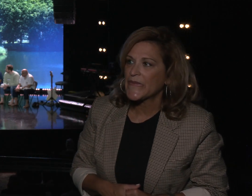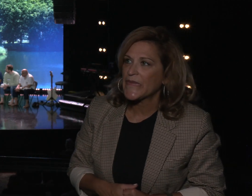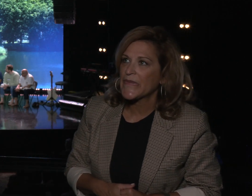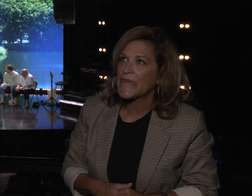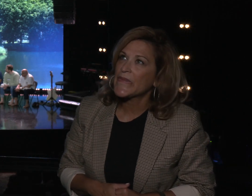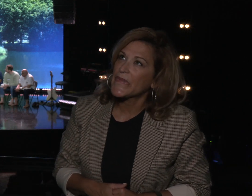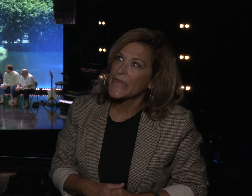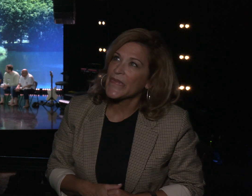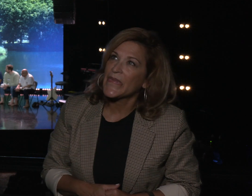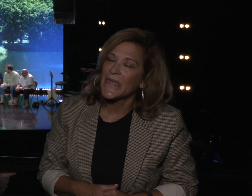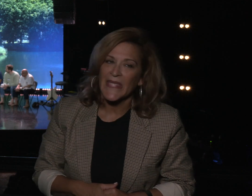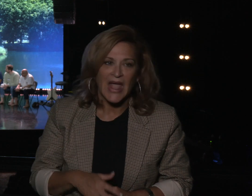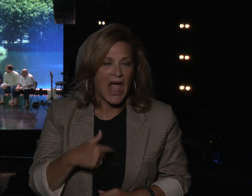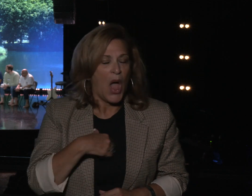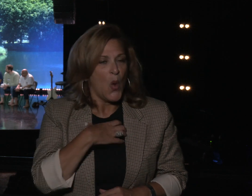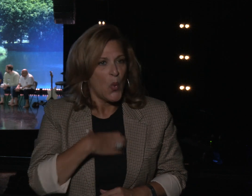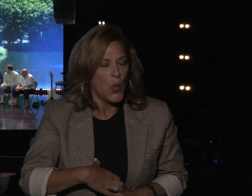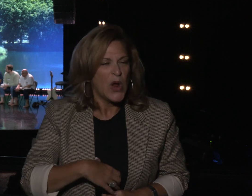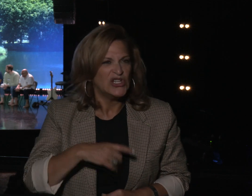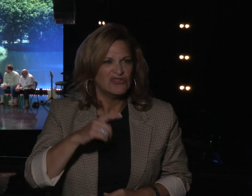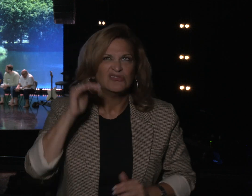I should have picked smaller guys.